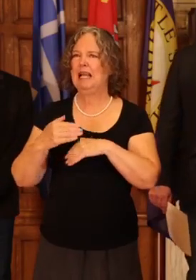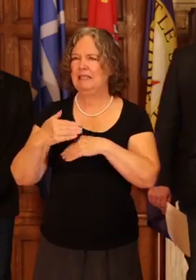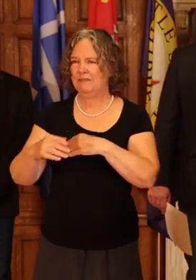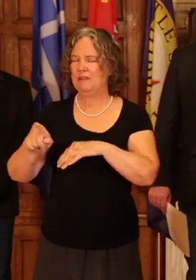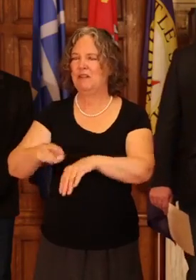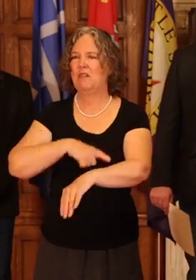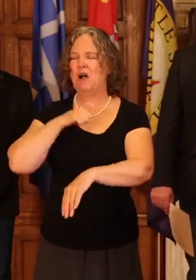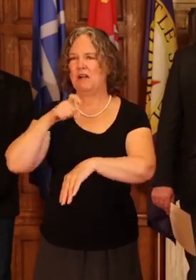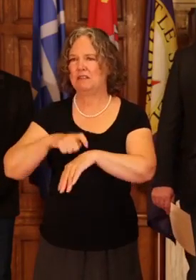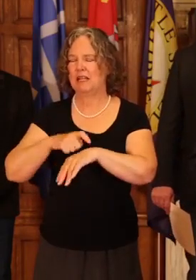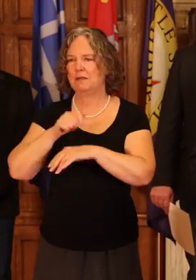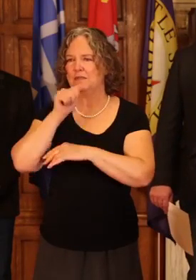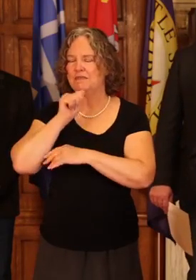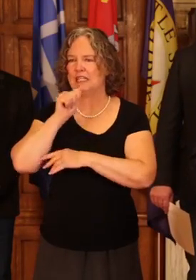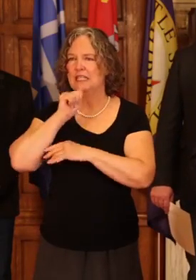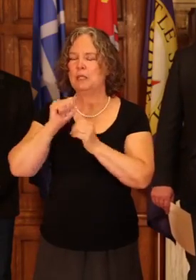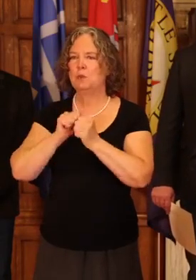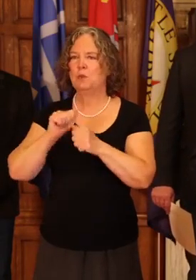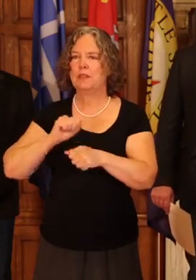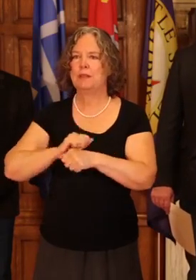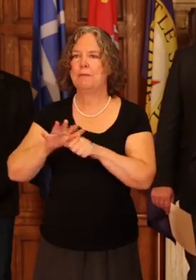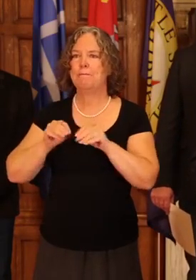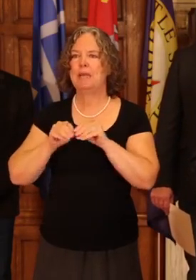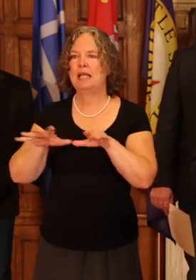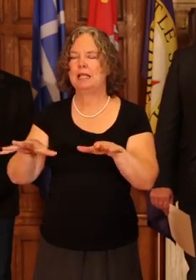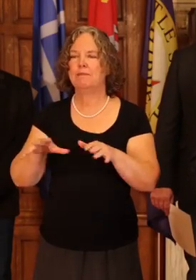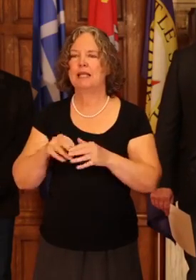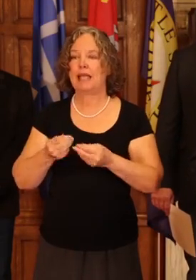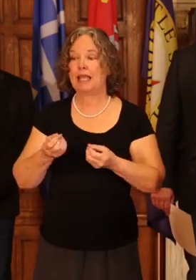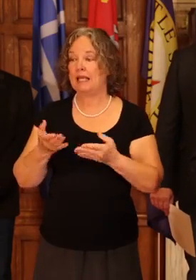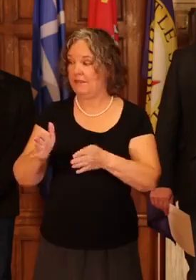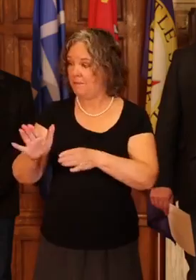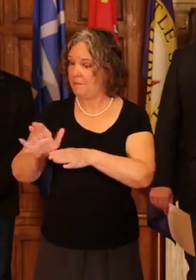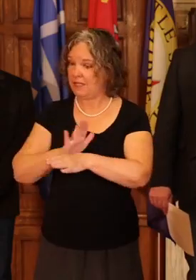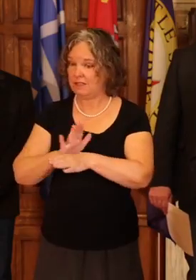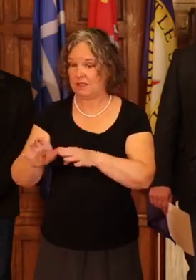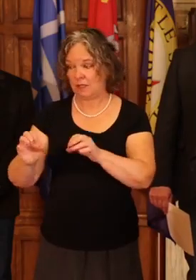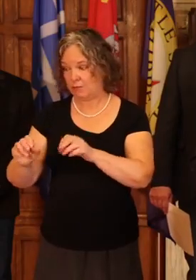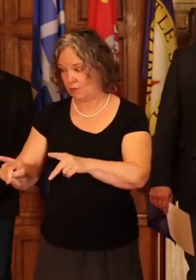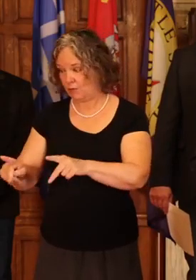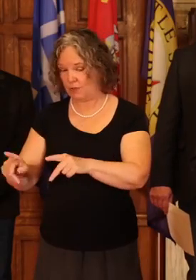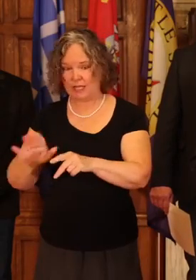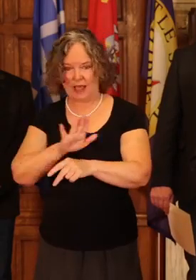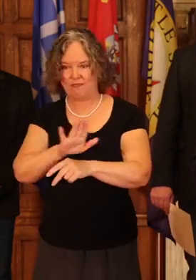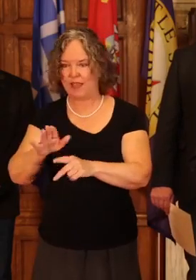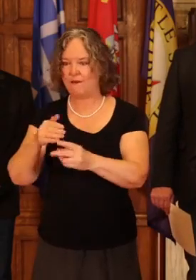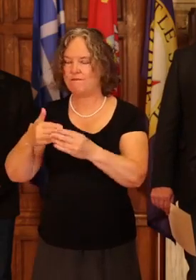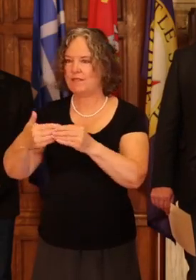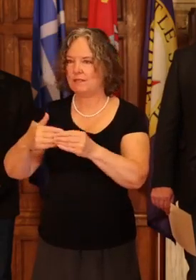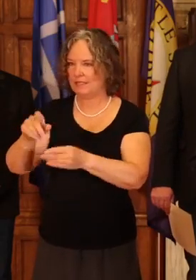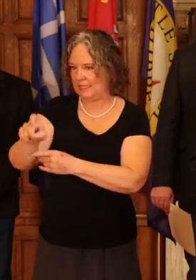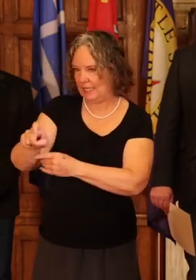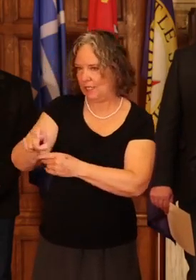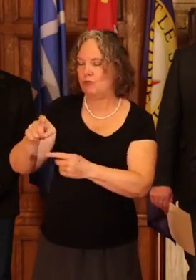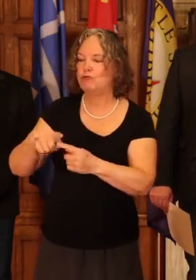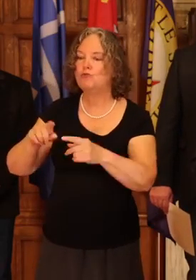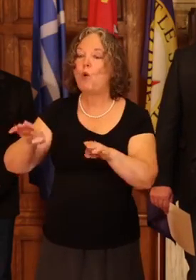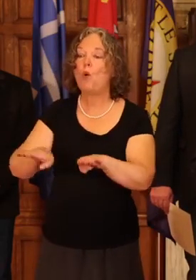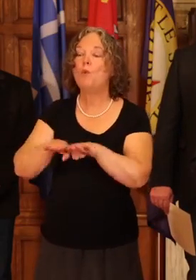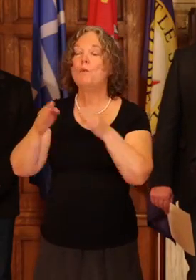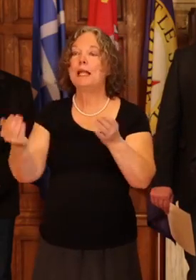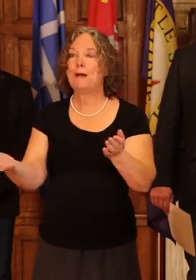with the COVID pandemic and giving those businesses the opportunities and the flexibility they needed and the reassurances to open back